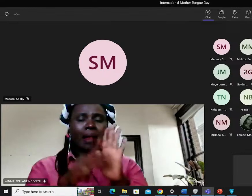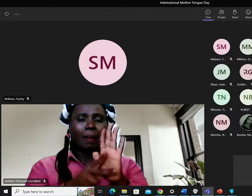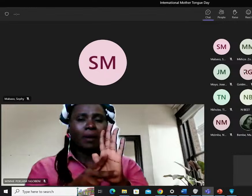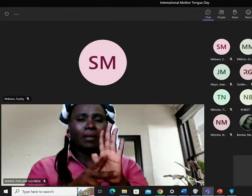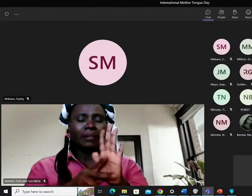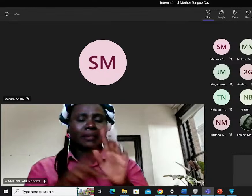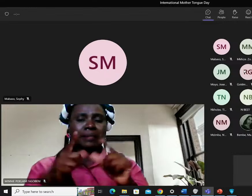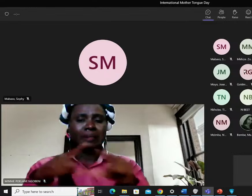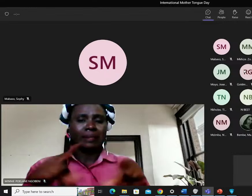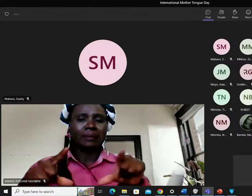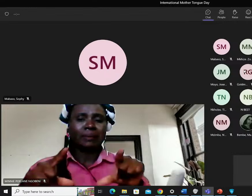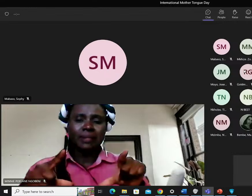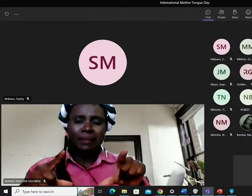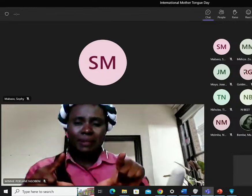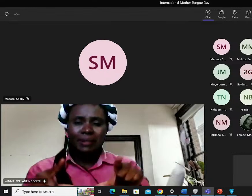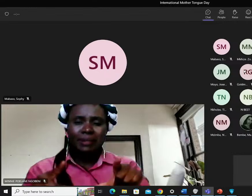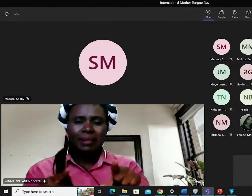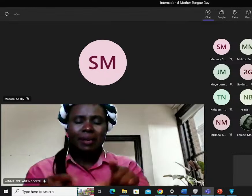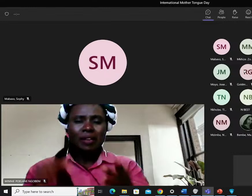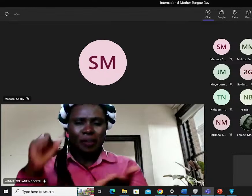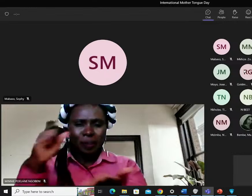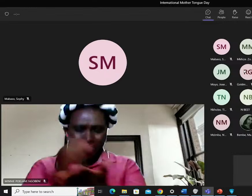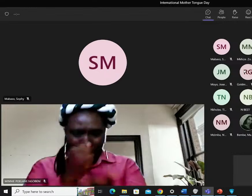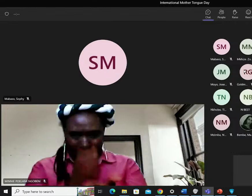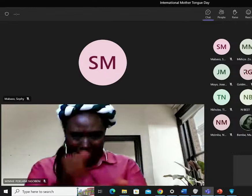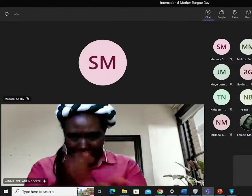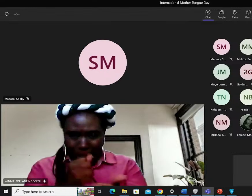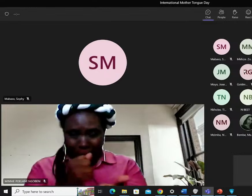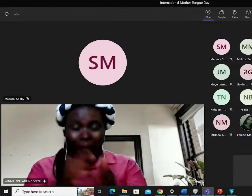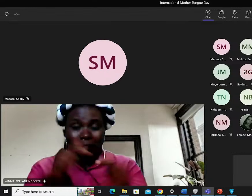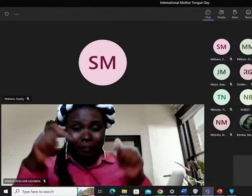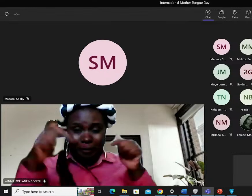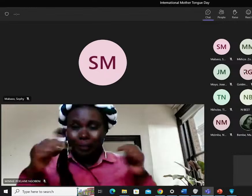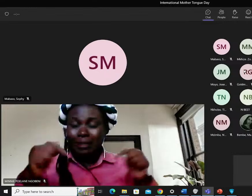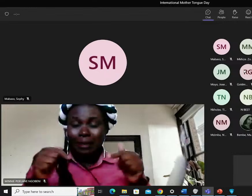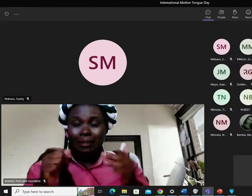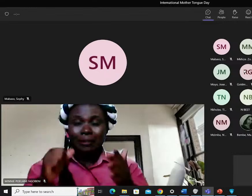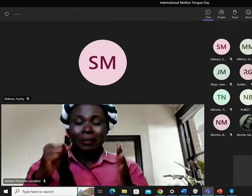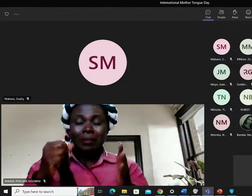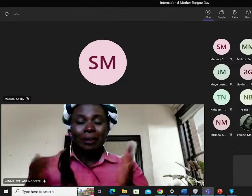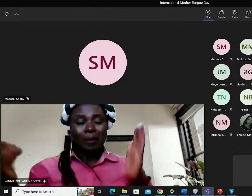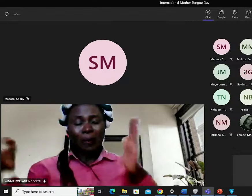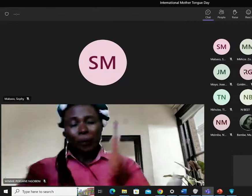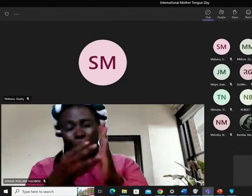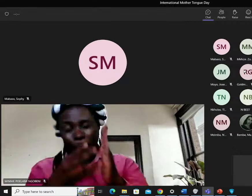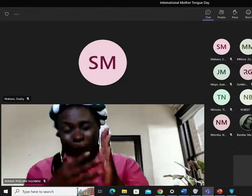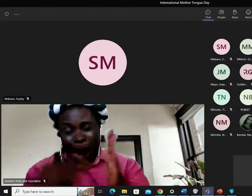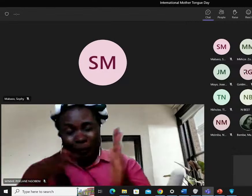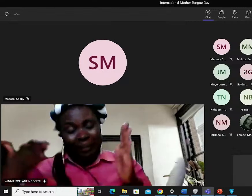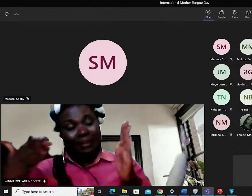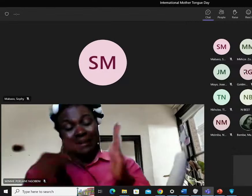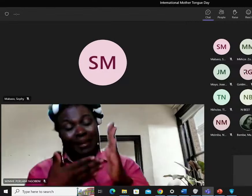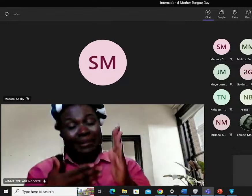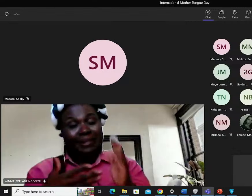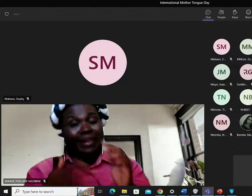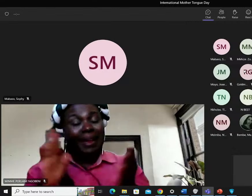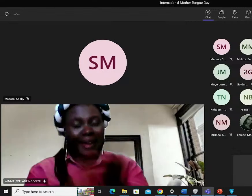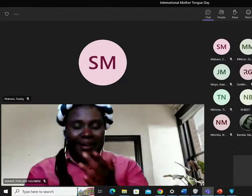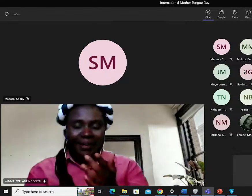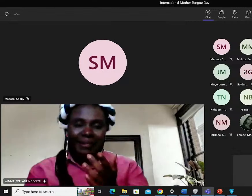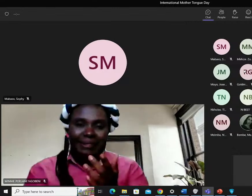to be approved, to be implemented. And